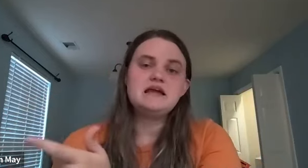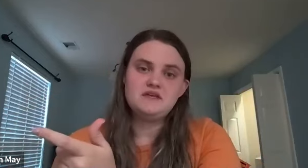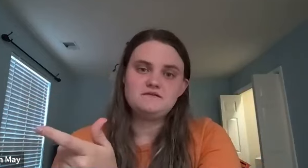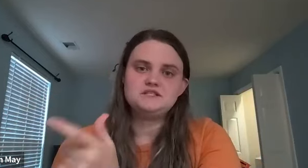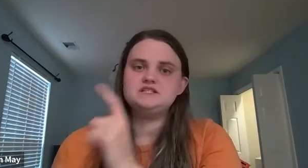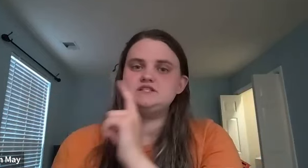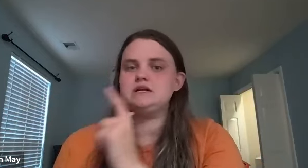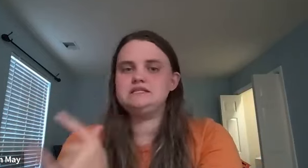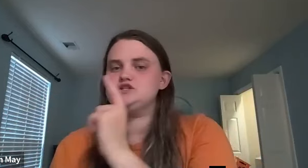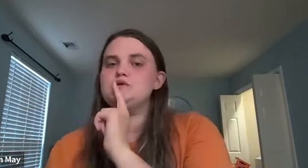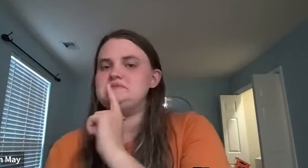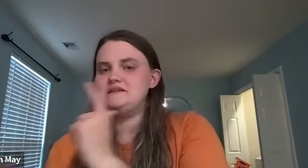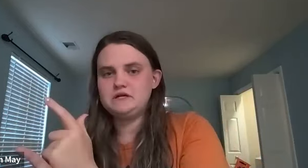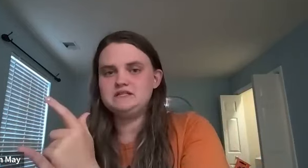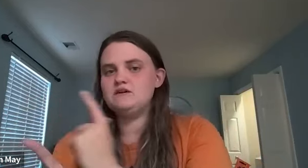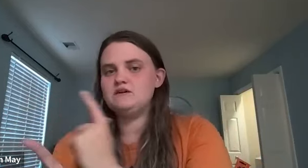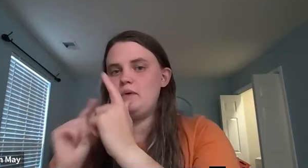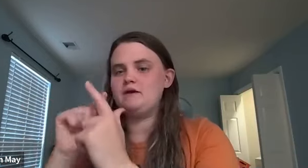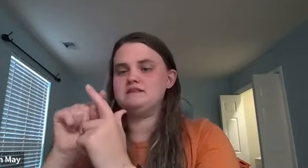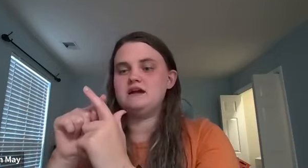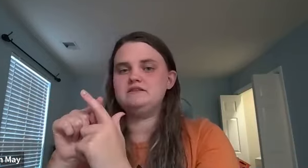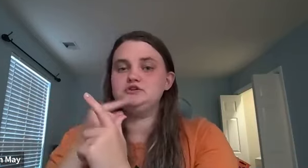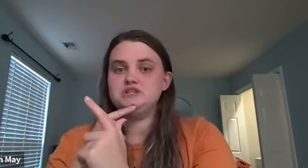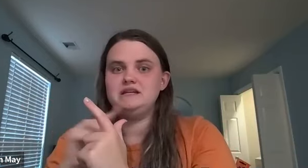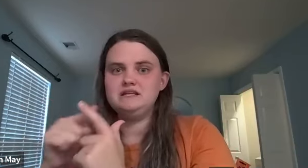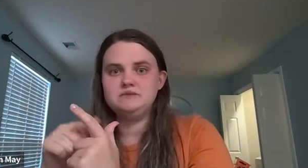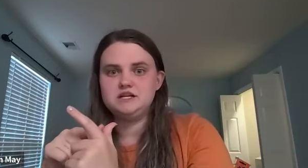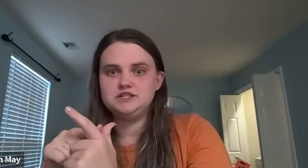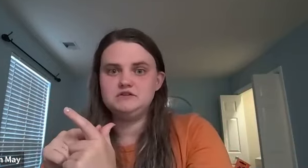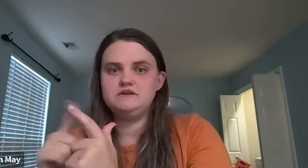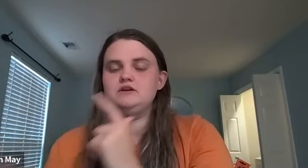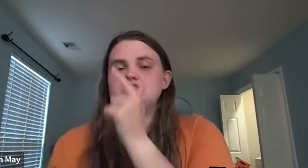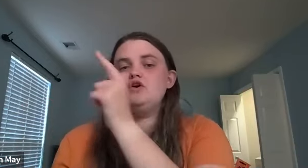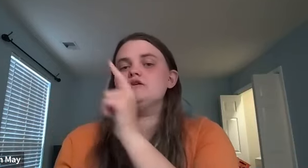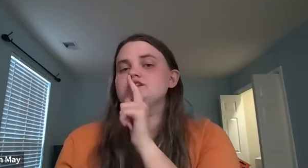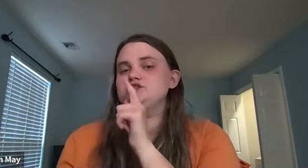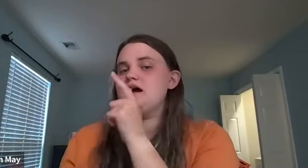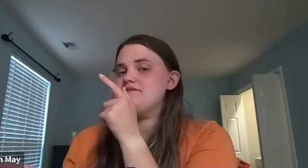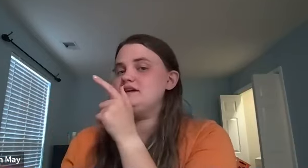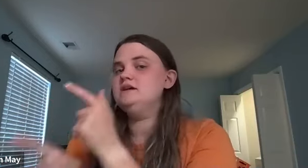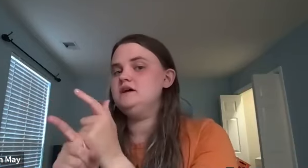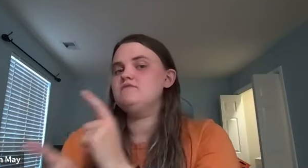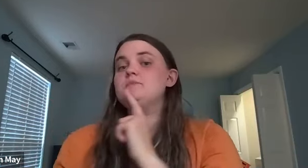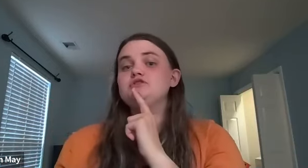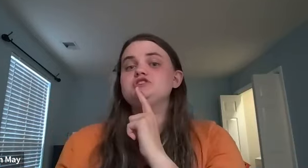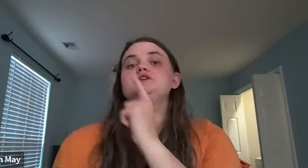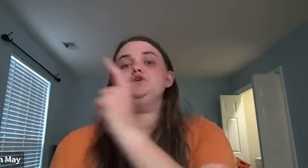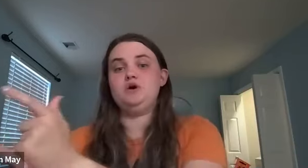same thing for sister. There's no difference of where exactly your chin needs to be touching your finger, as long as you have it from your chin going